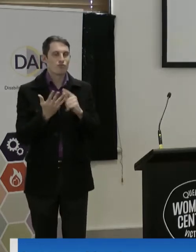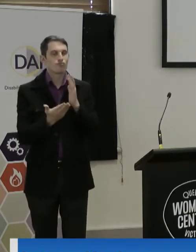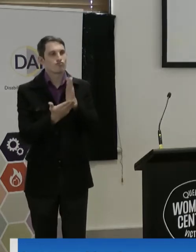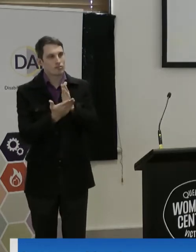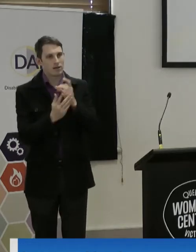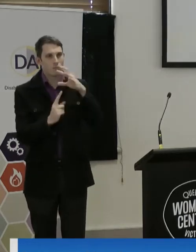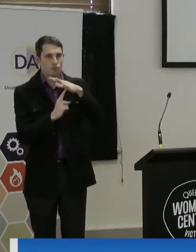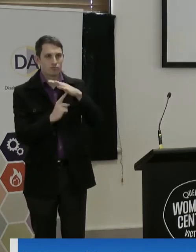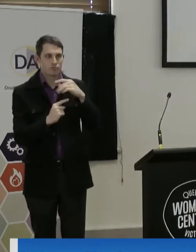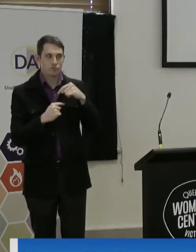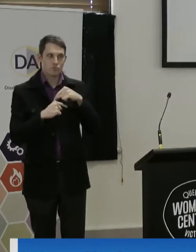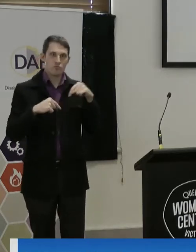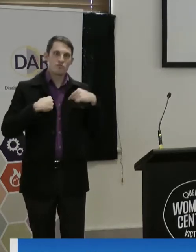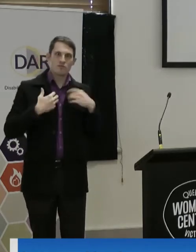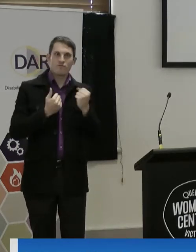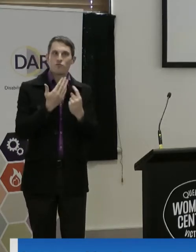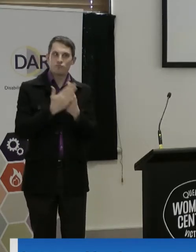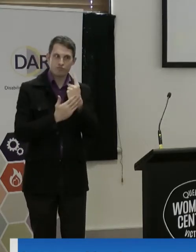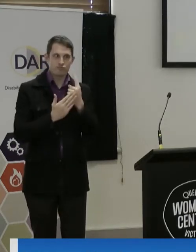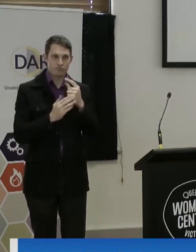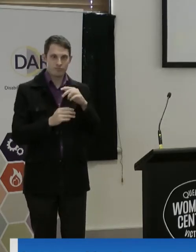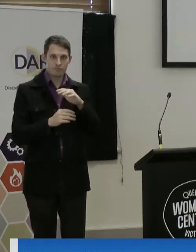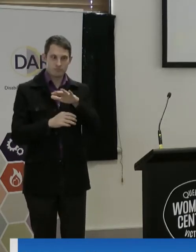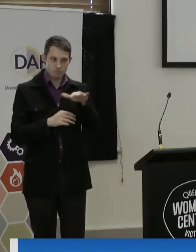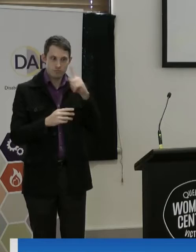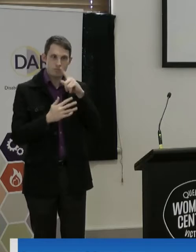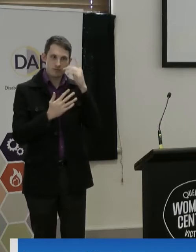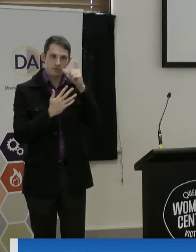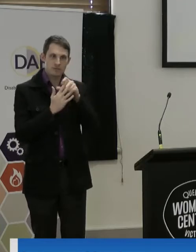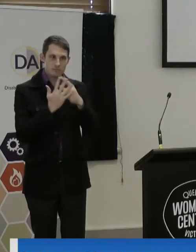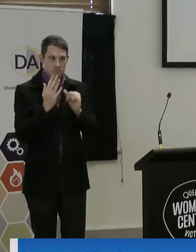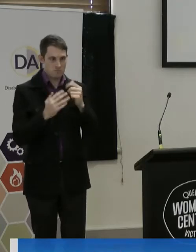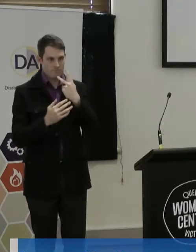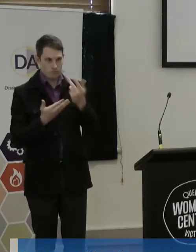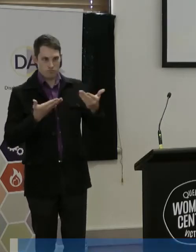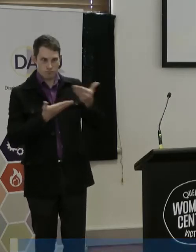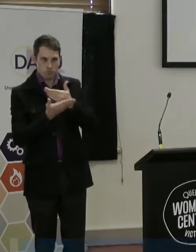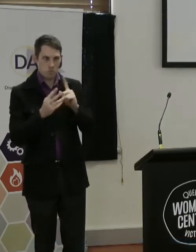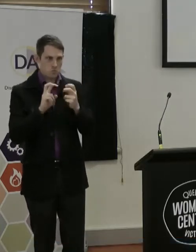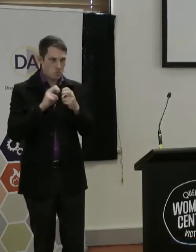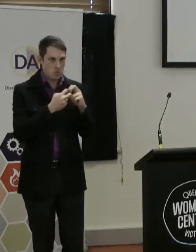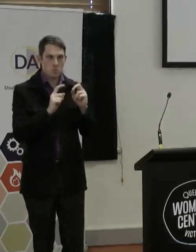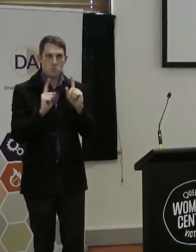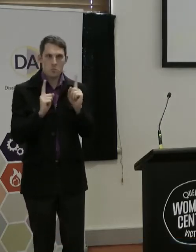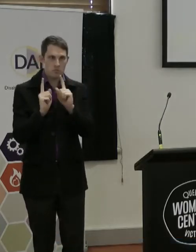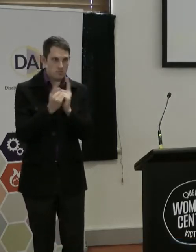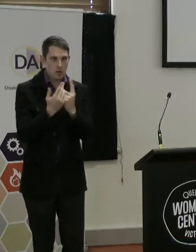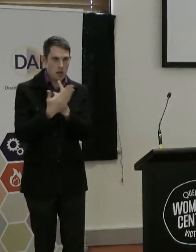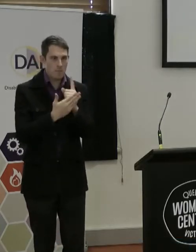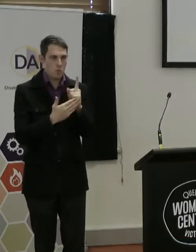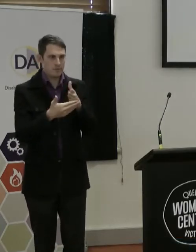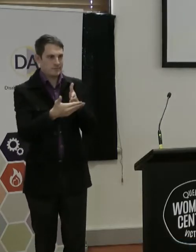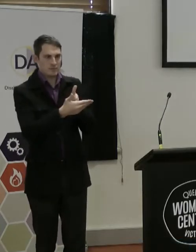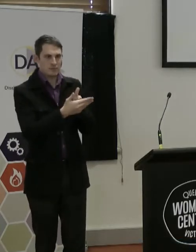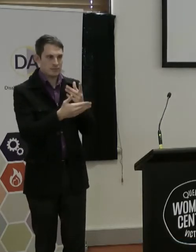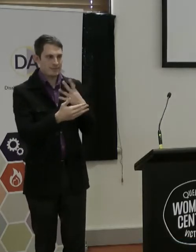that opportunity to say this is the experience of people with disability in Australia and this is what is happening on the ground, and these are the things that still need to be